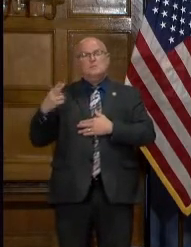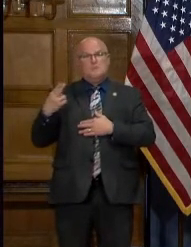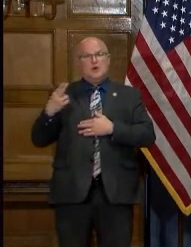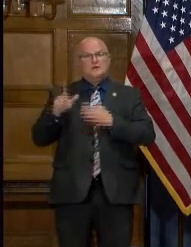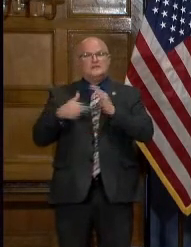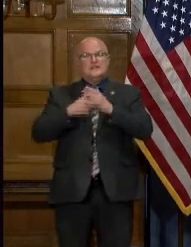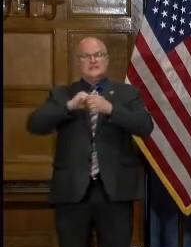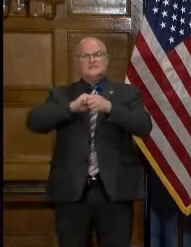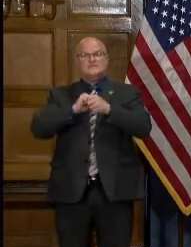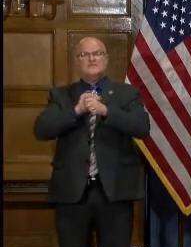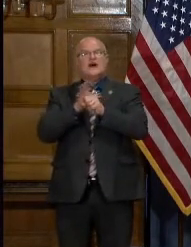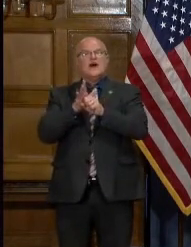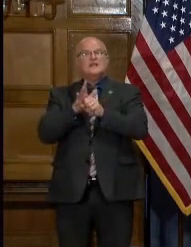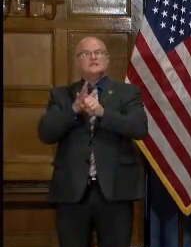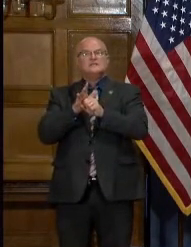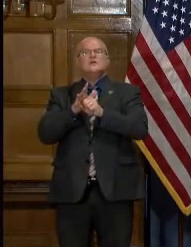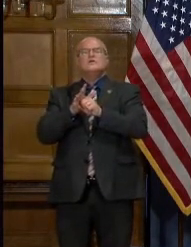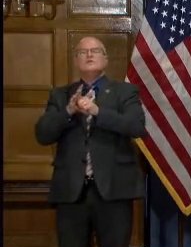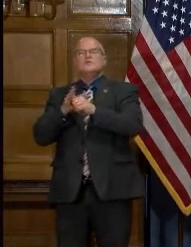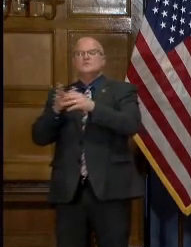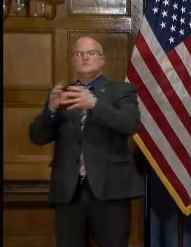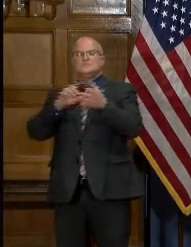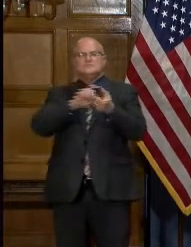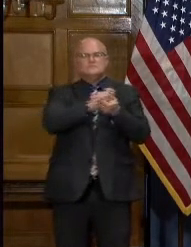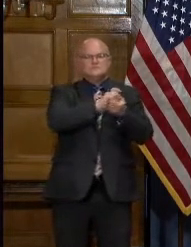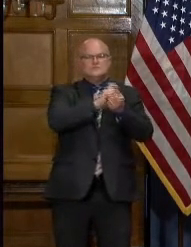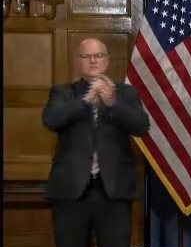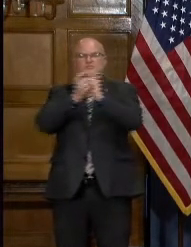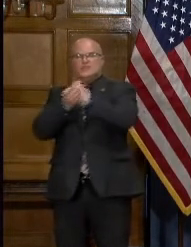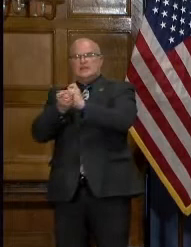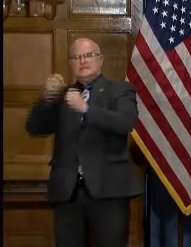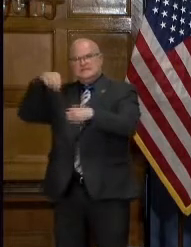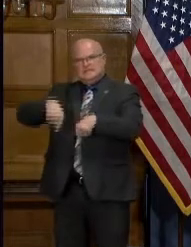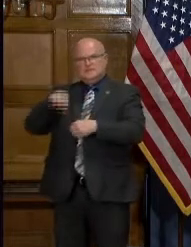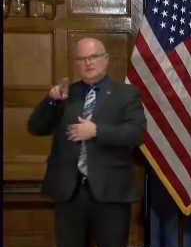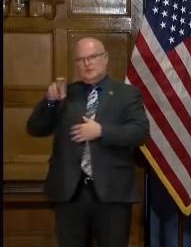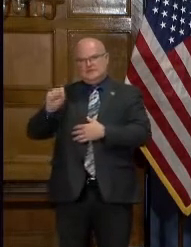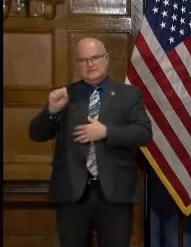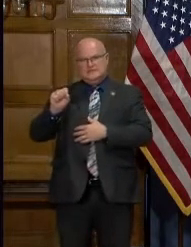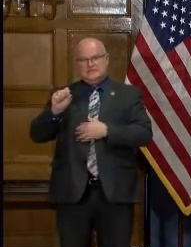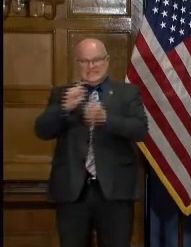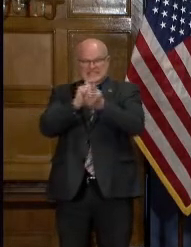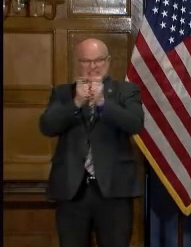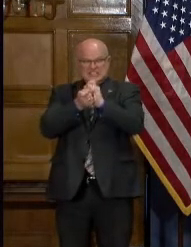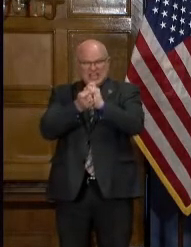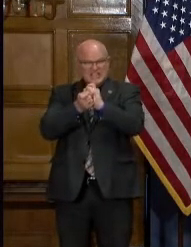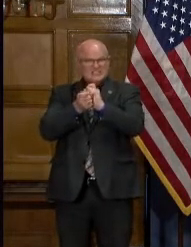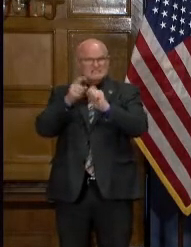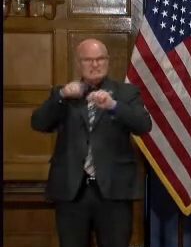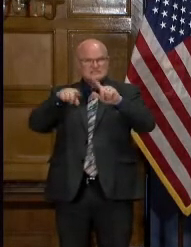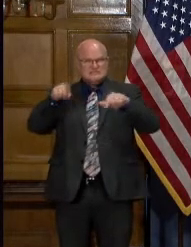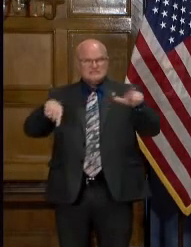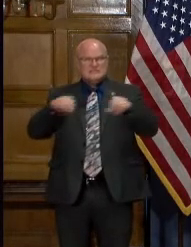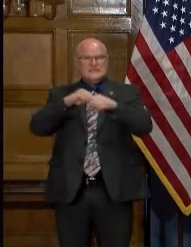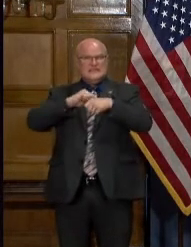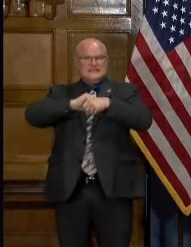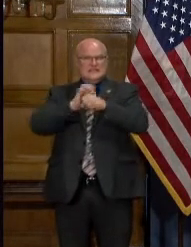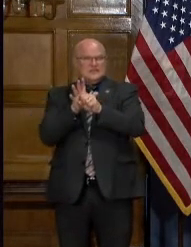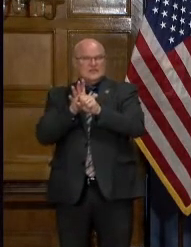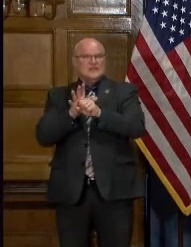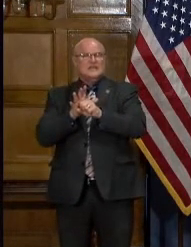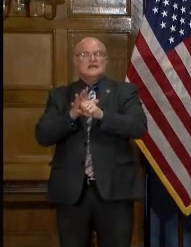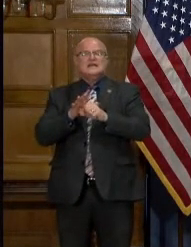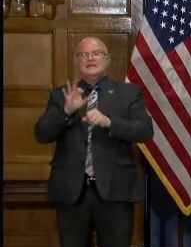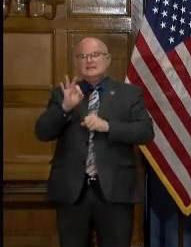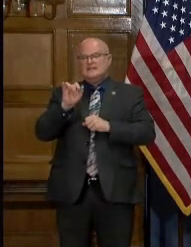this virus will be the predominant virus in the United States. These changes, these variants, have different degrees of